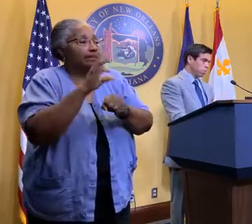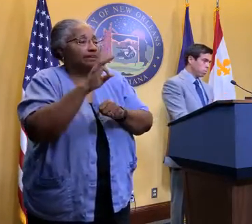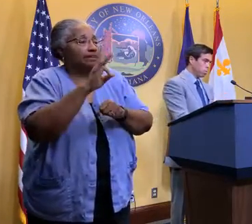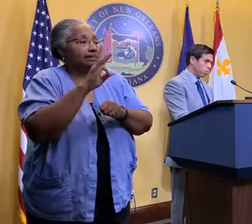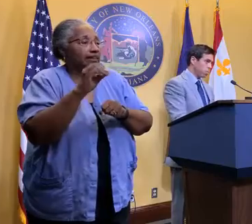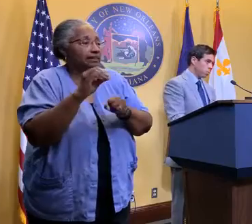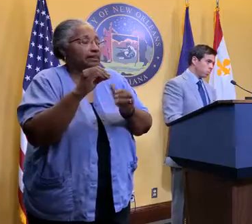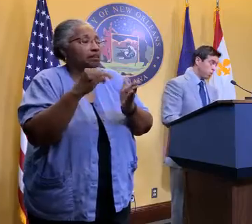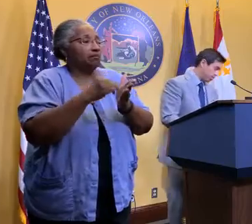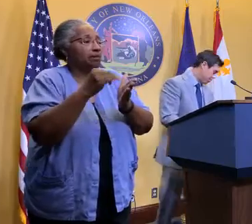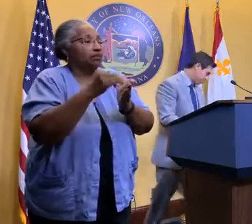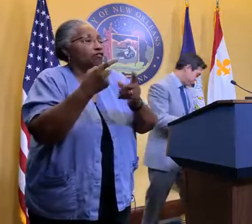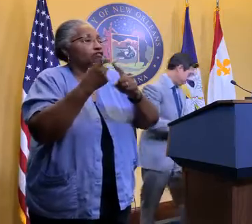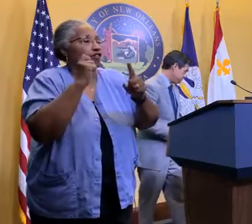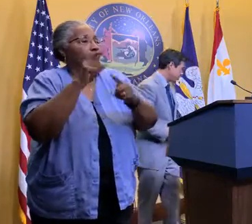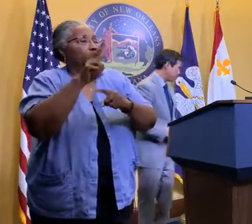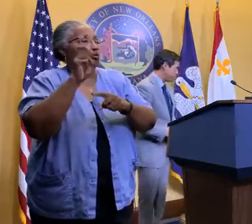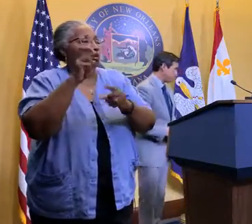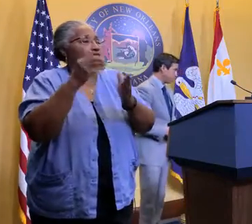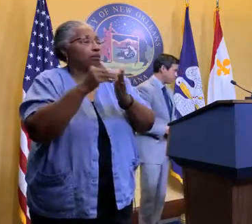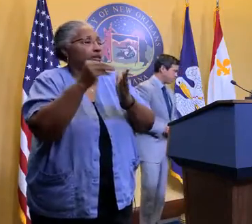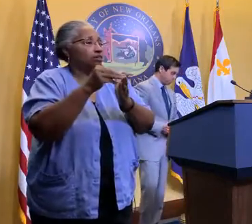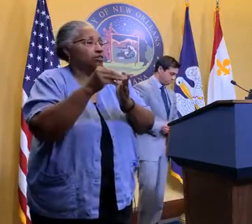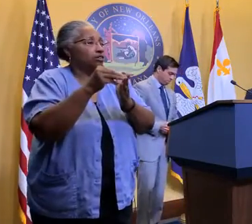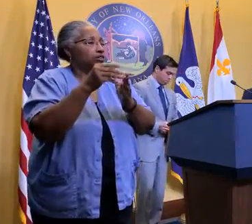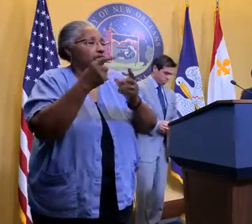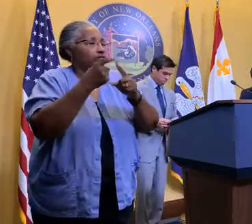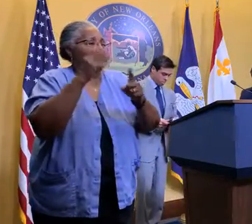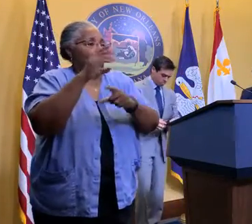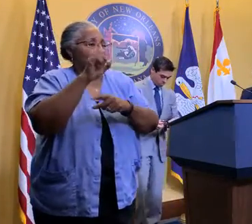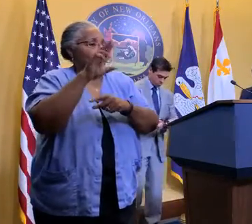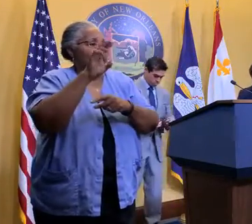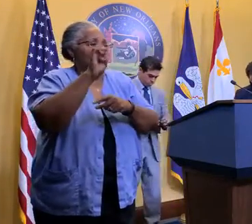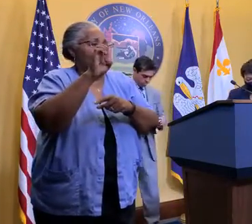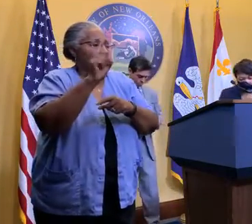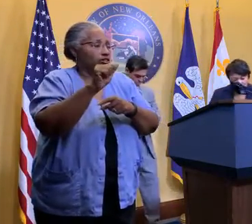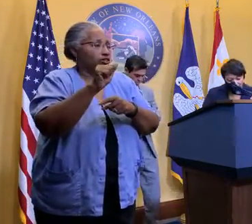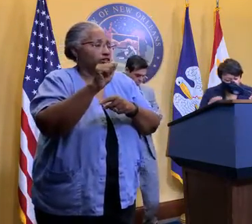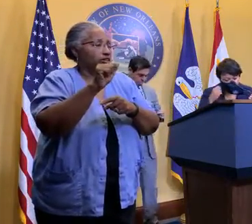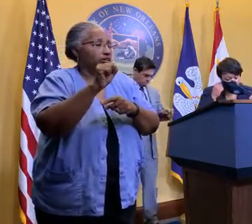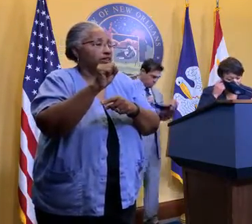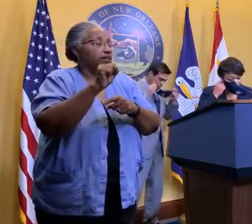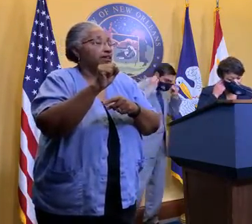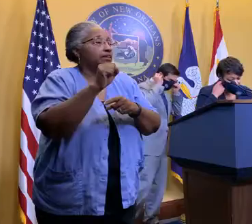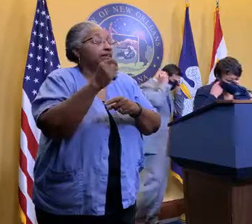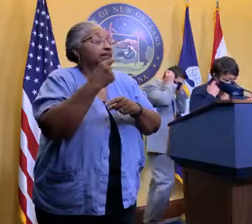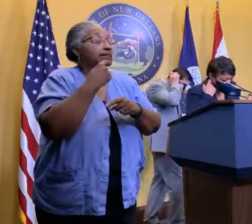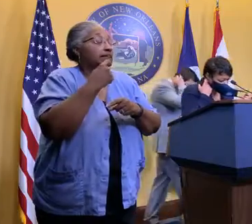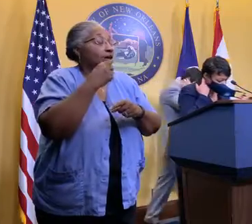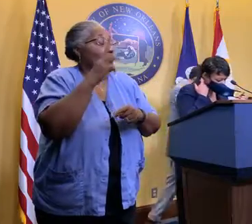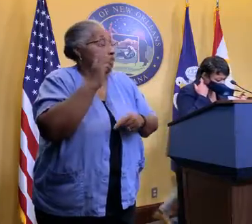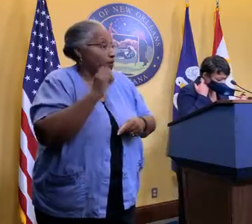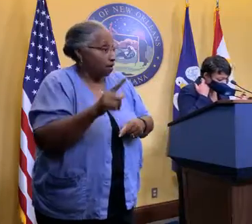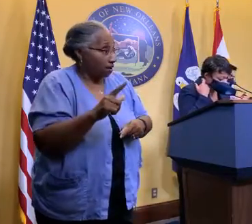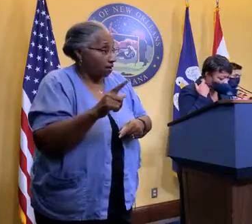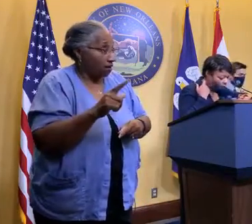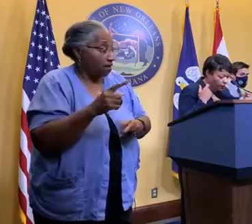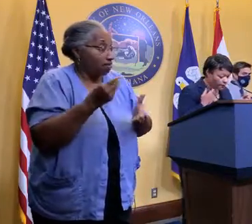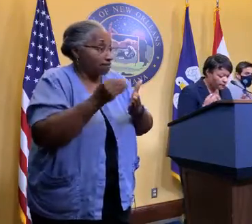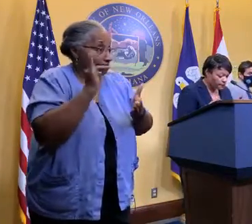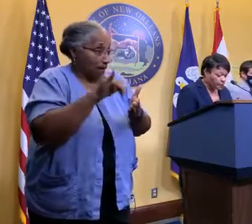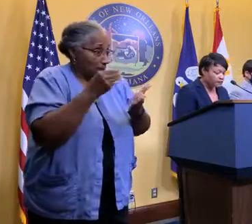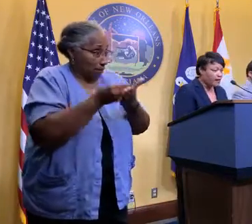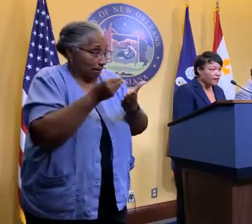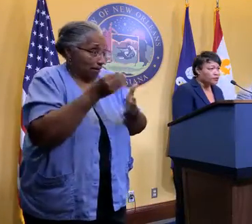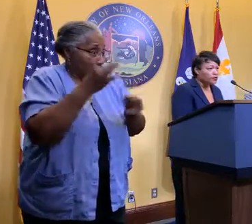of 200 million that was promised from the CARES Act? Well, because, sir, those dollars, if you may